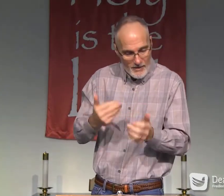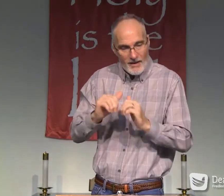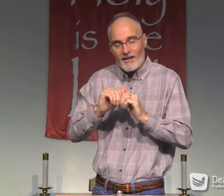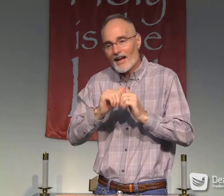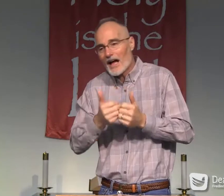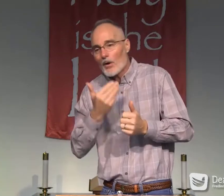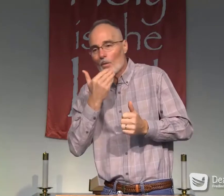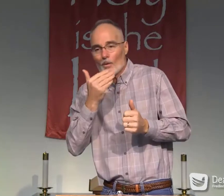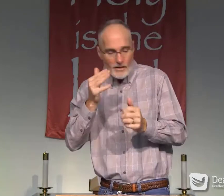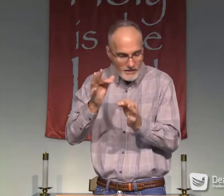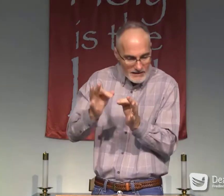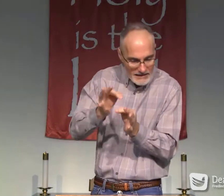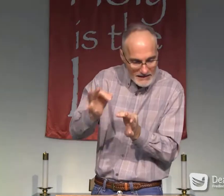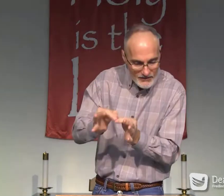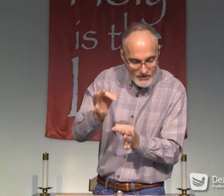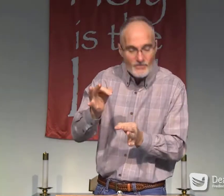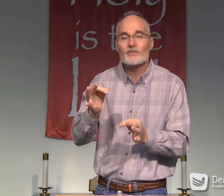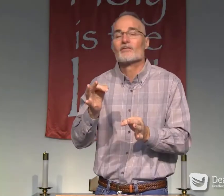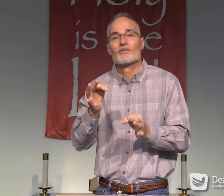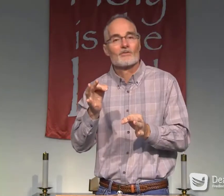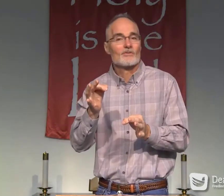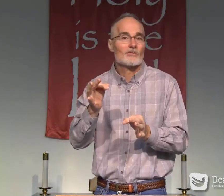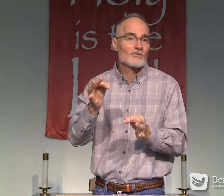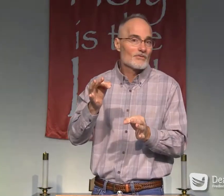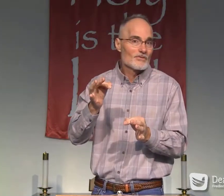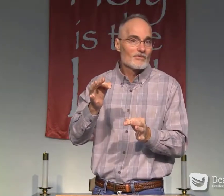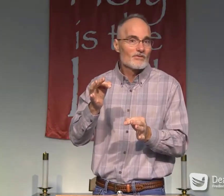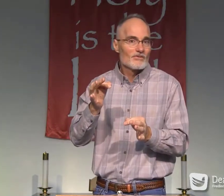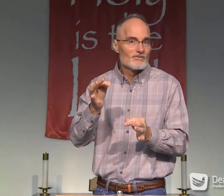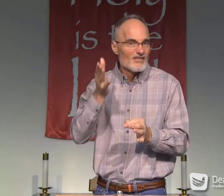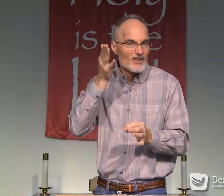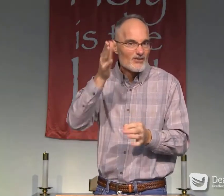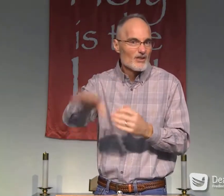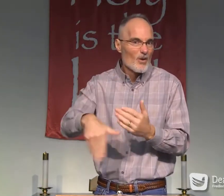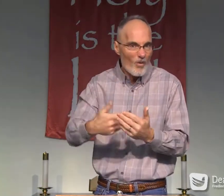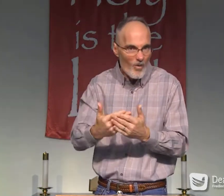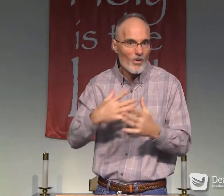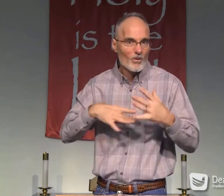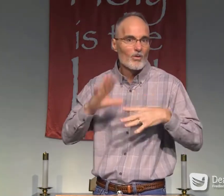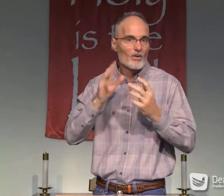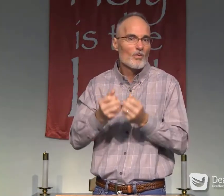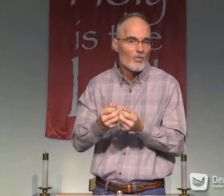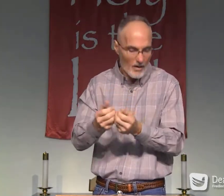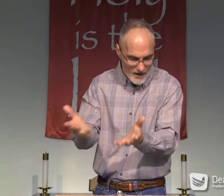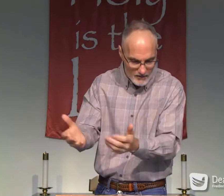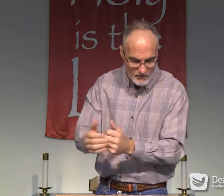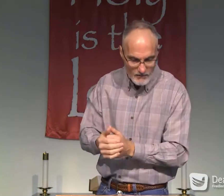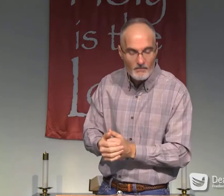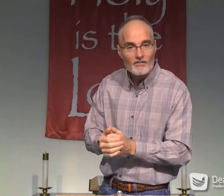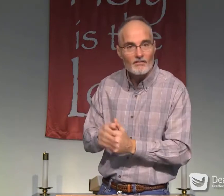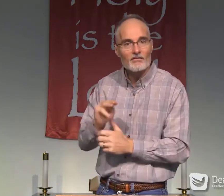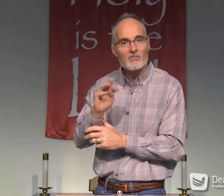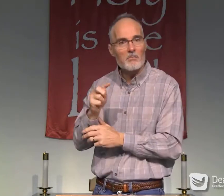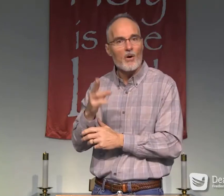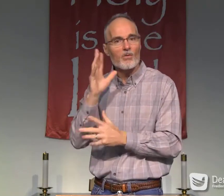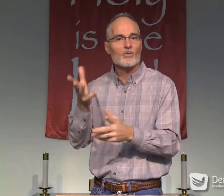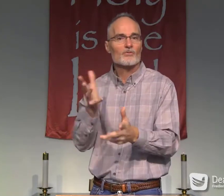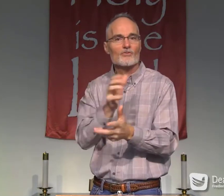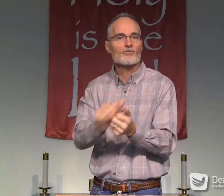And so Jesus' reminder there is, it doesn't matter how well something is stitched, eventually all